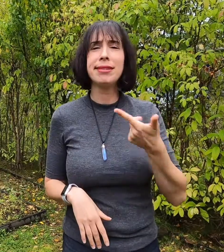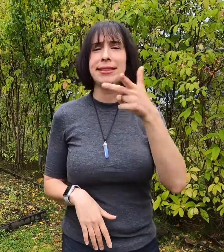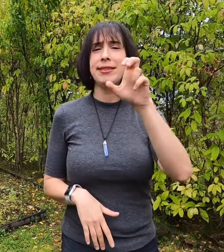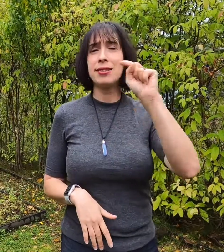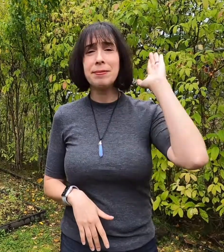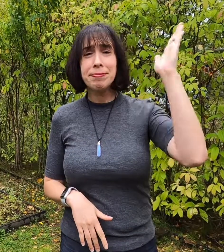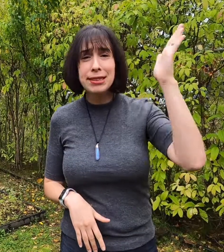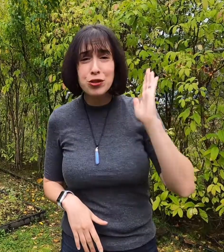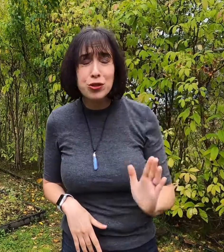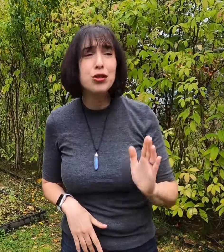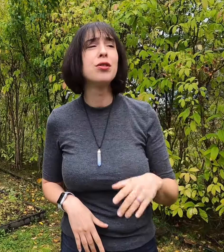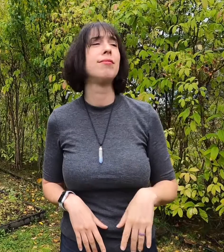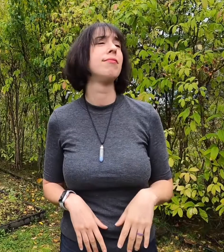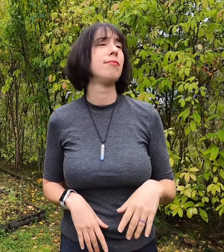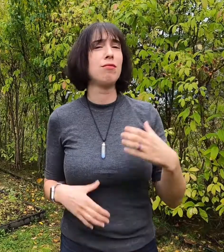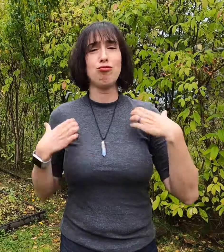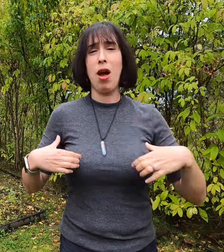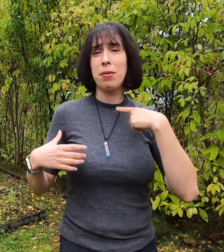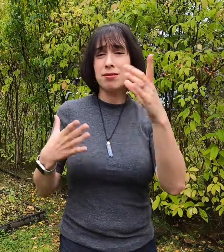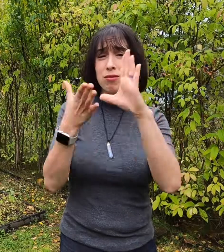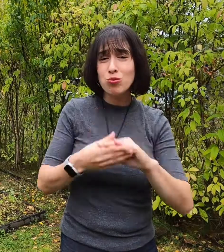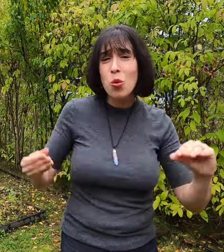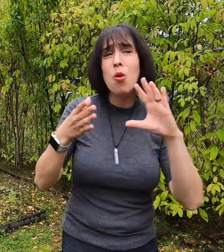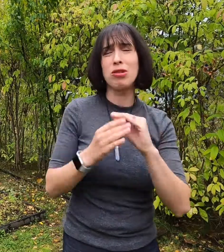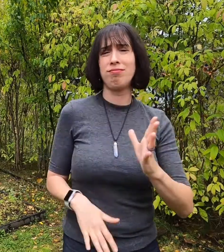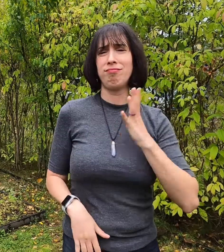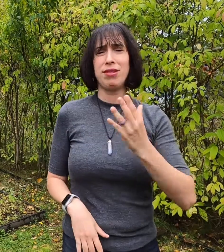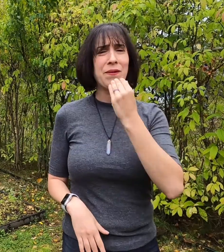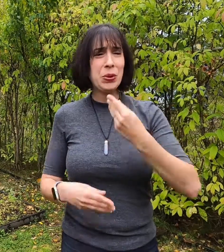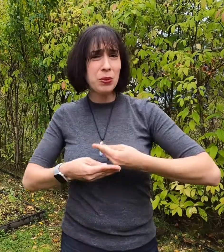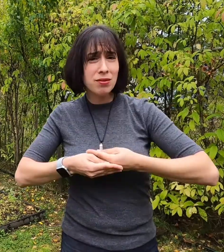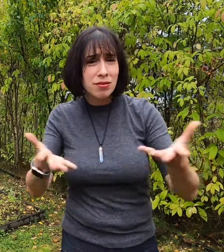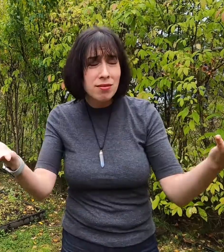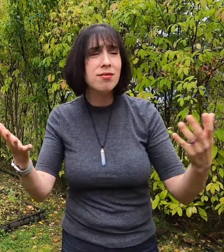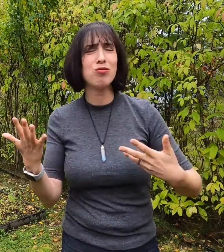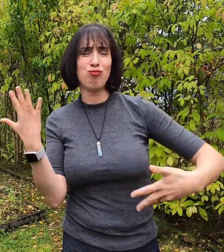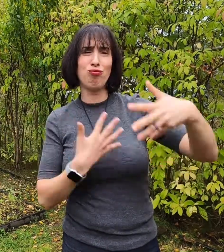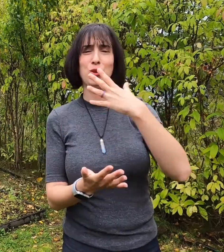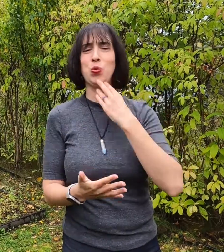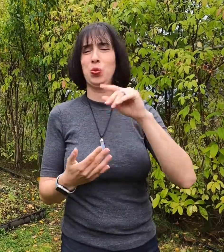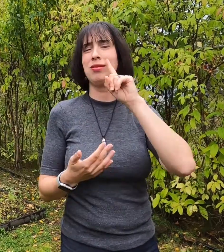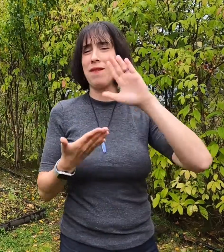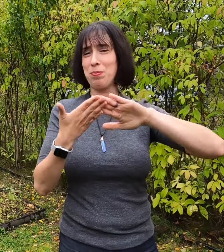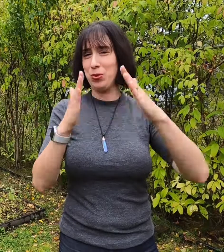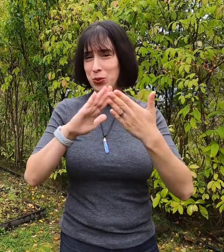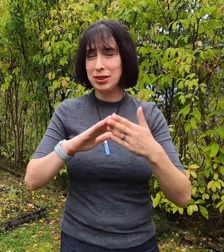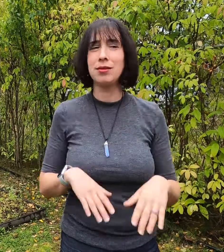a Saturday night event where they had special speakers and rabbis and